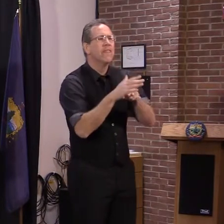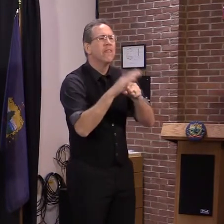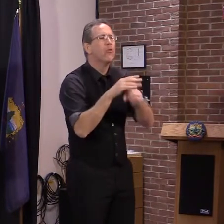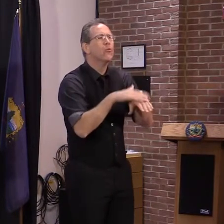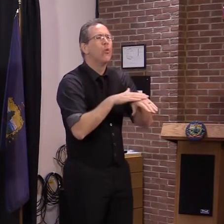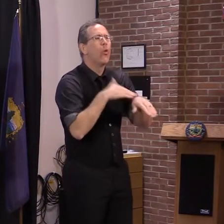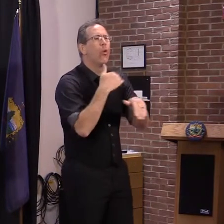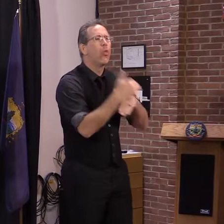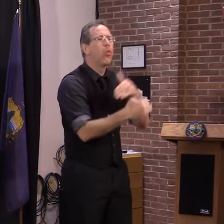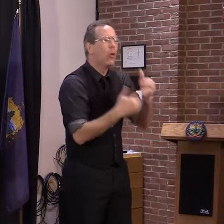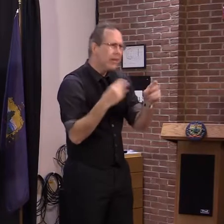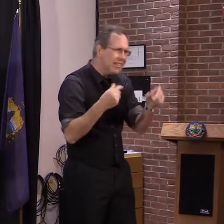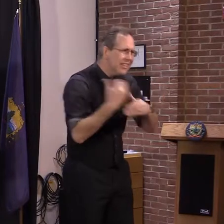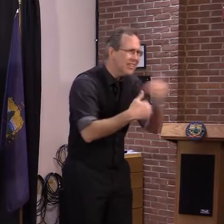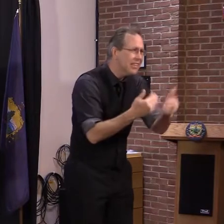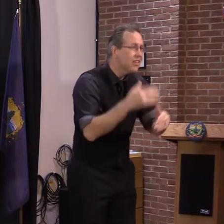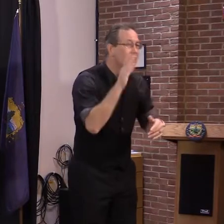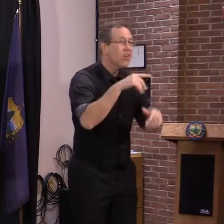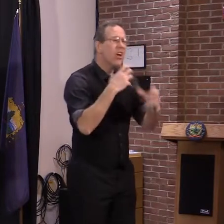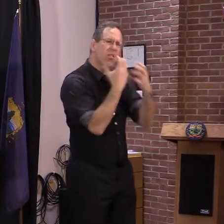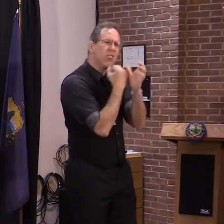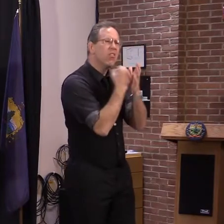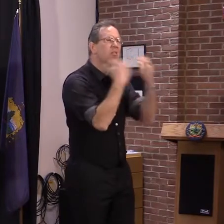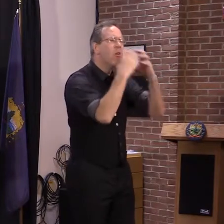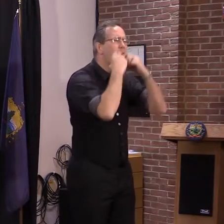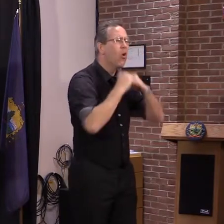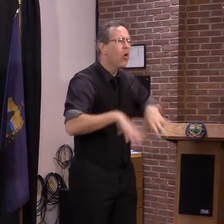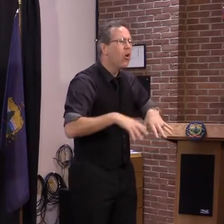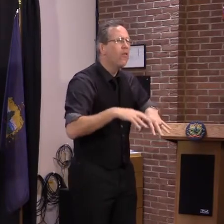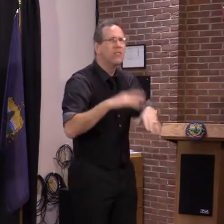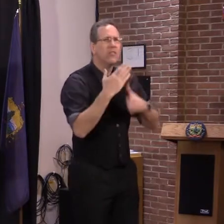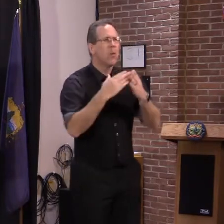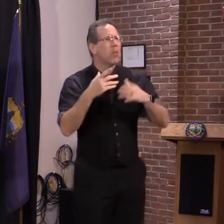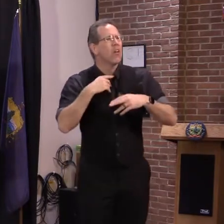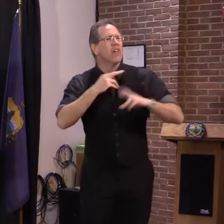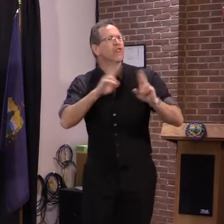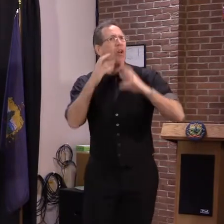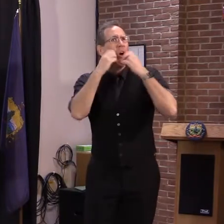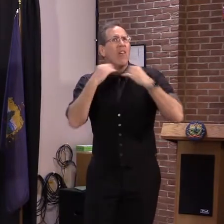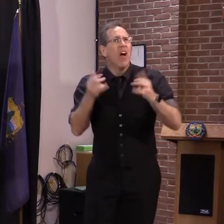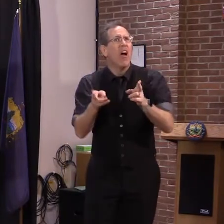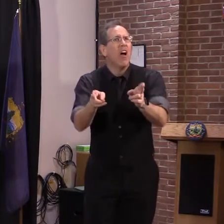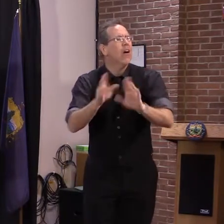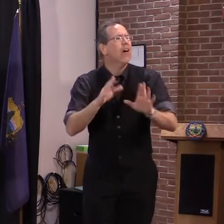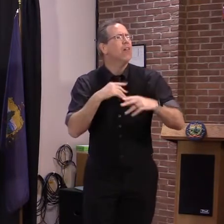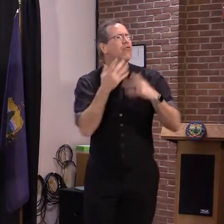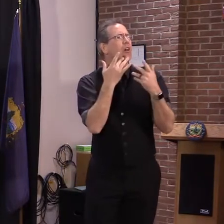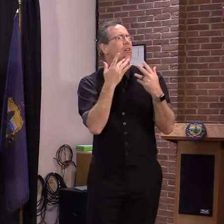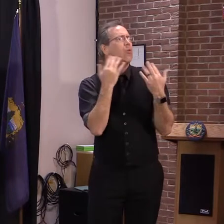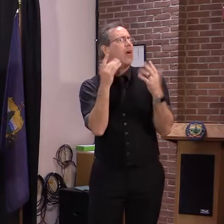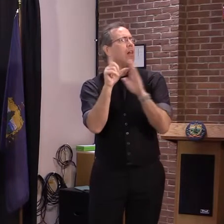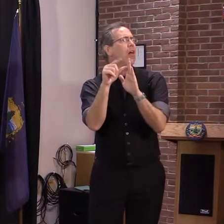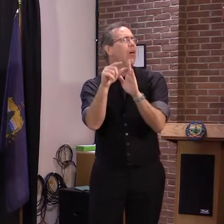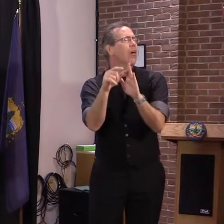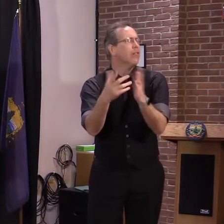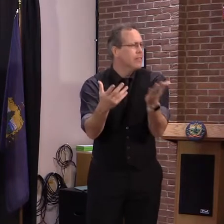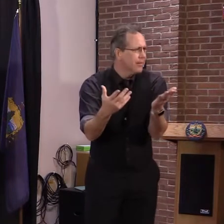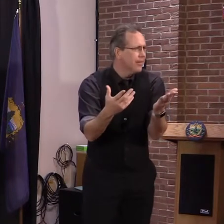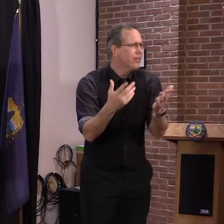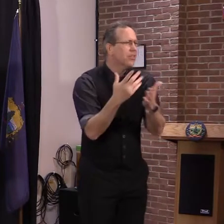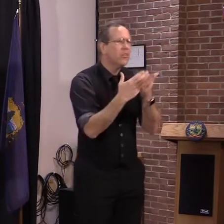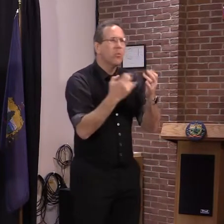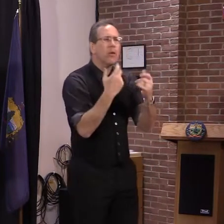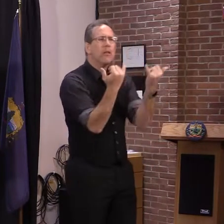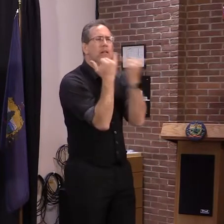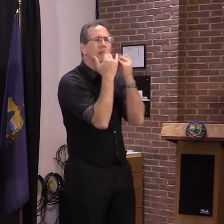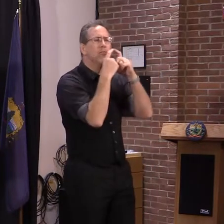be comfortable and they may want to continue wearing them, and that's okay. We need to be respectful and